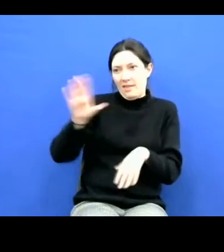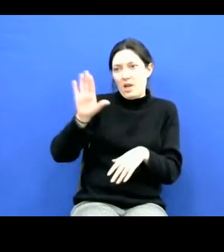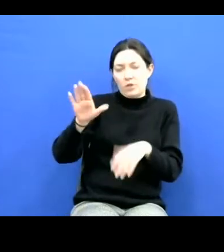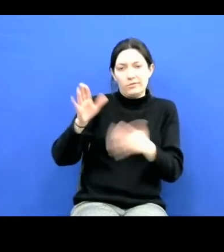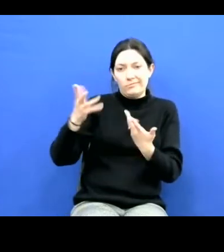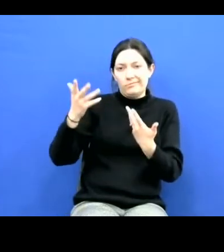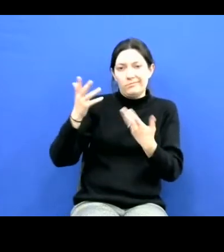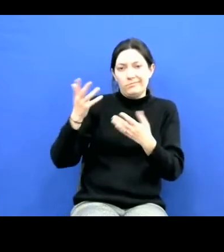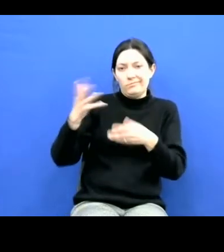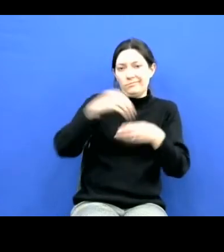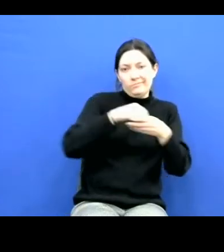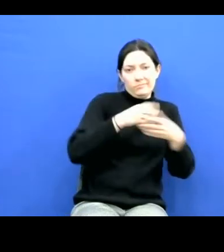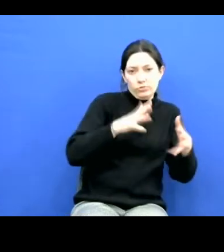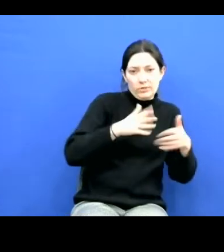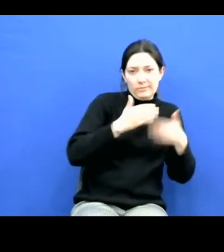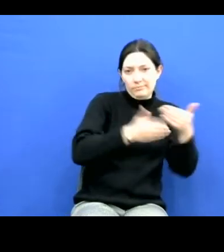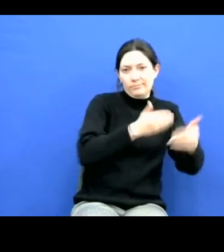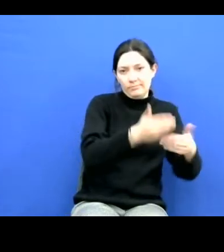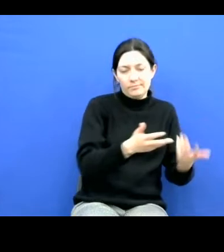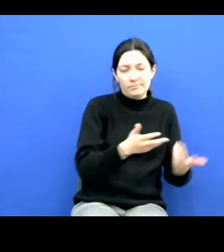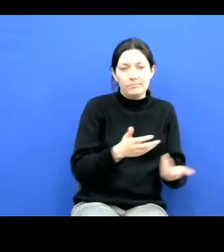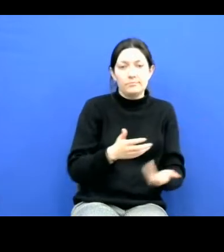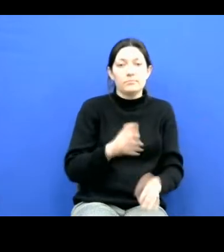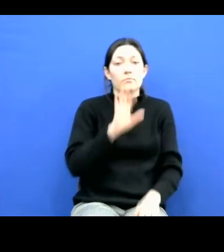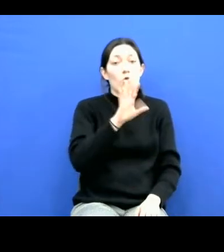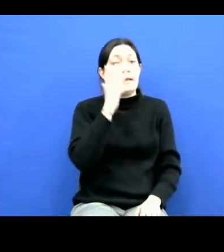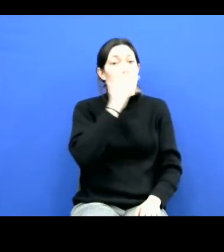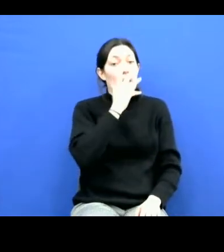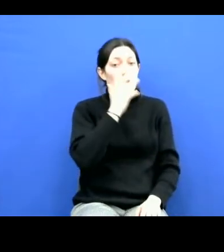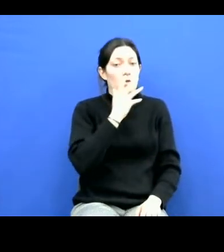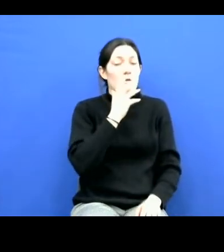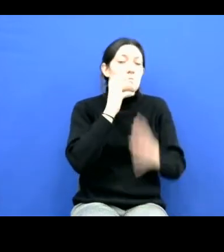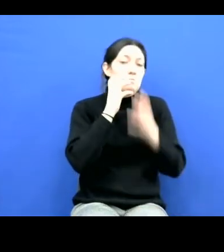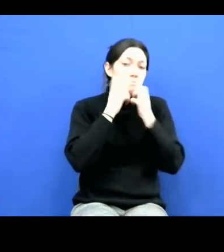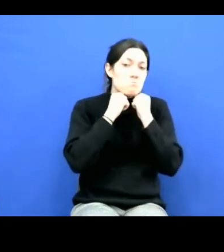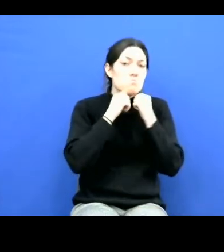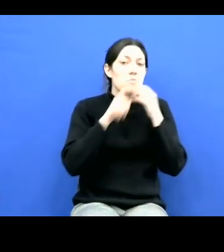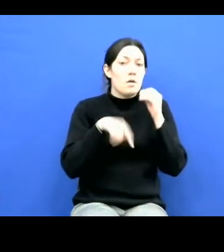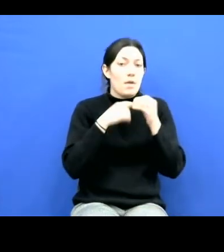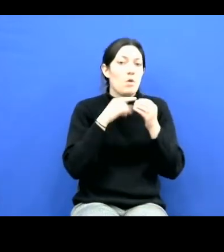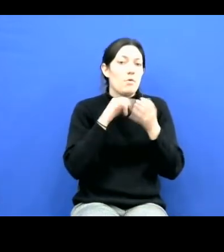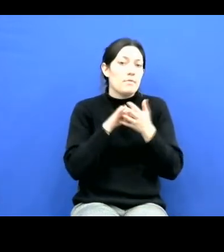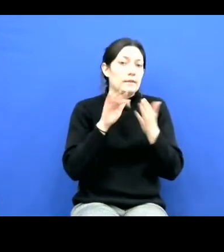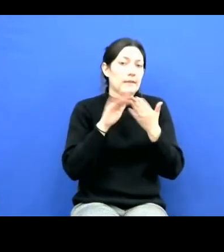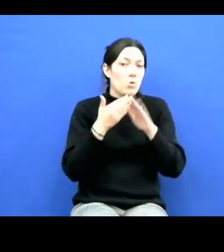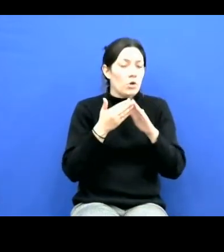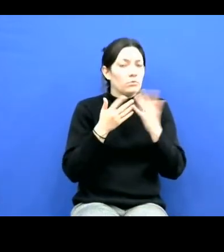character of neighborhood is spot on and does have to work in that.